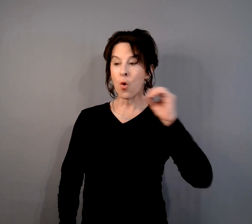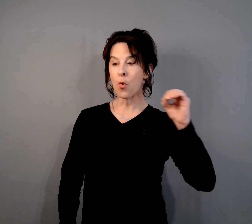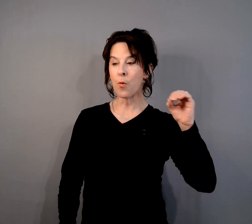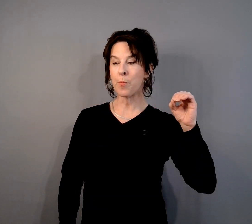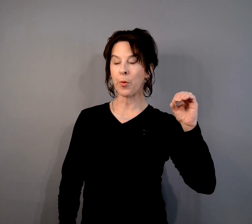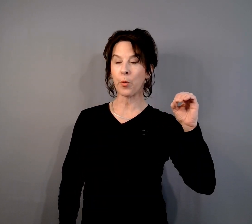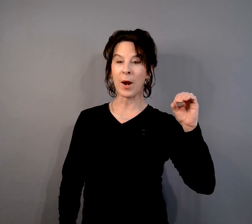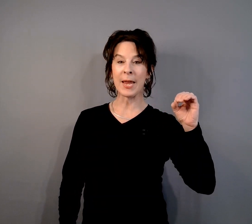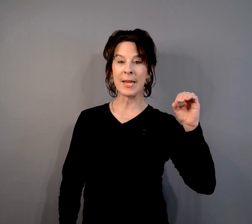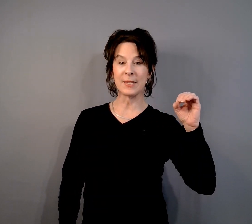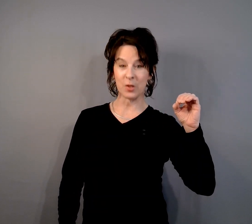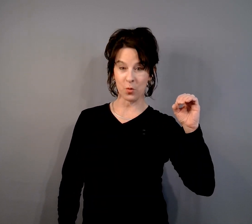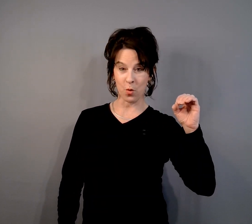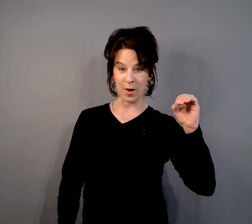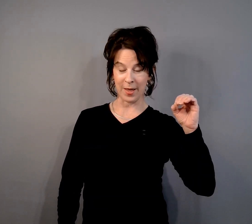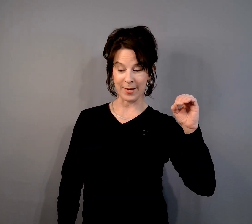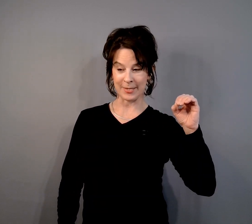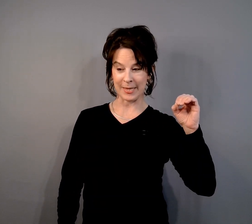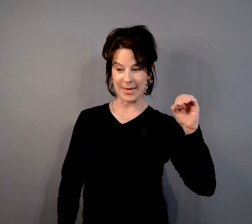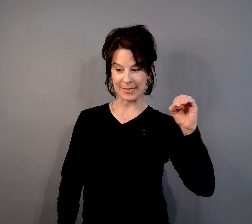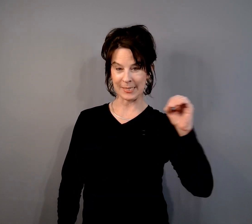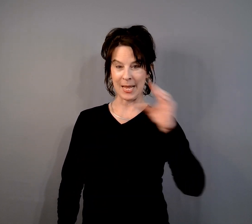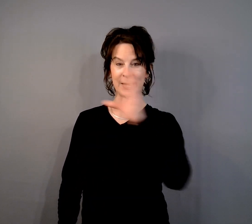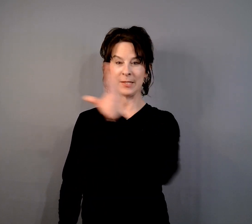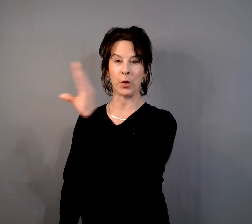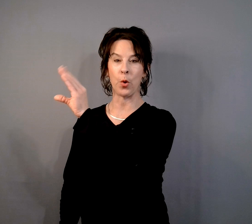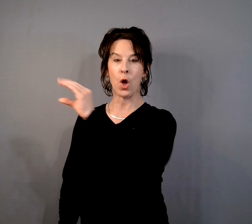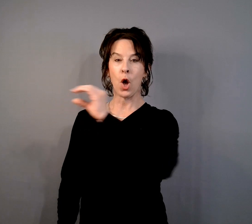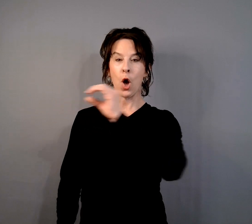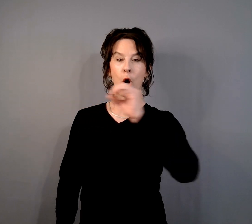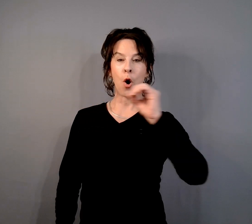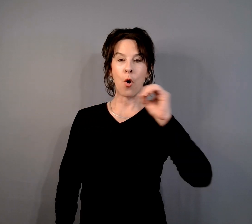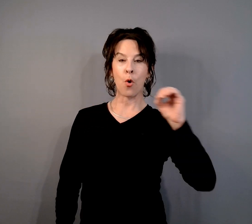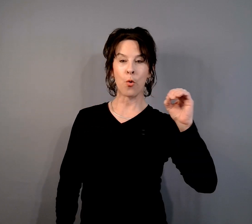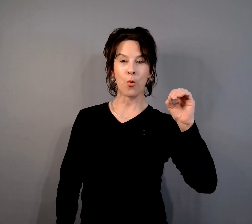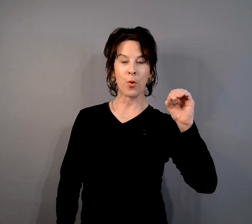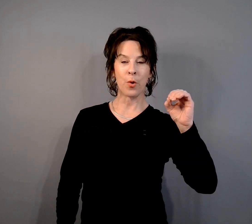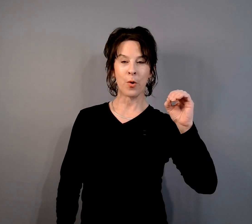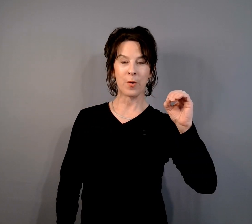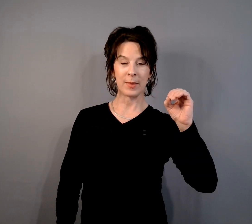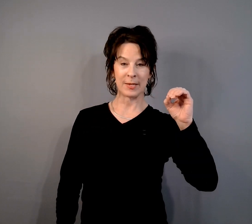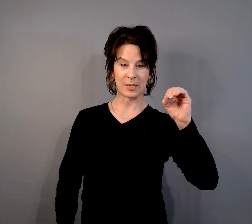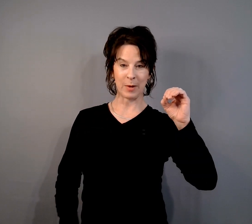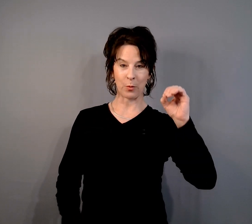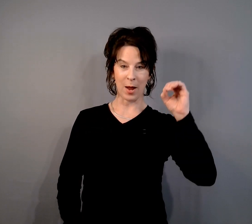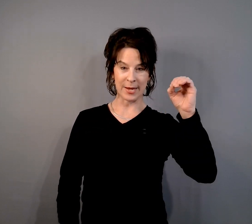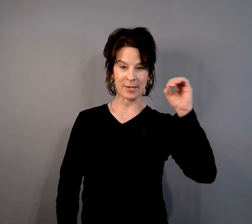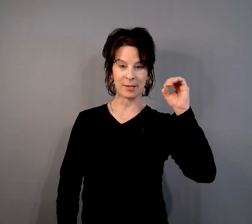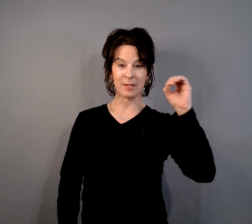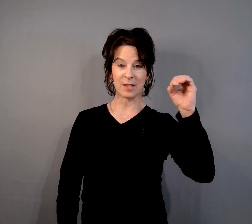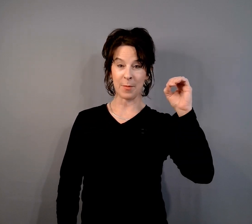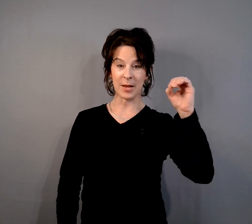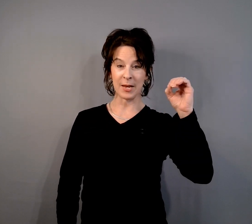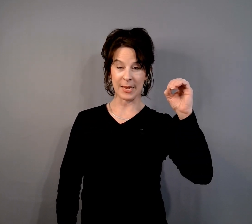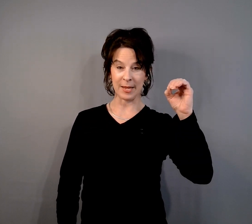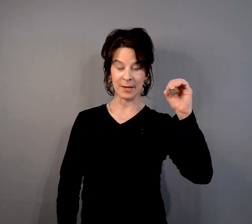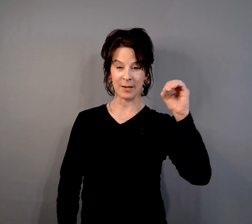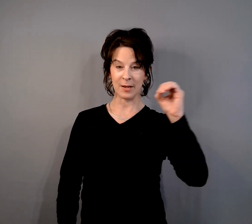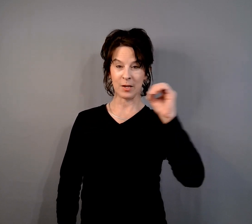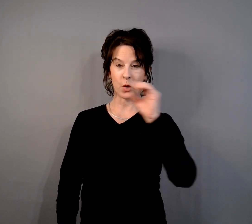Oh, praise the one is the next line. So, oh, this is my right dominant hand going